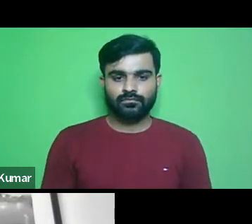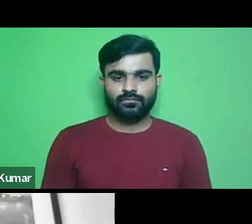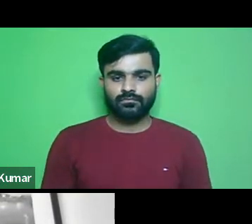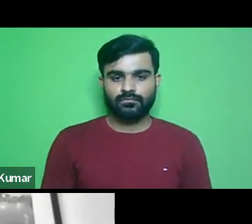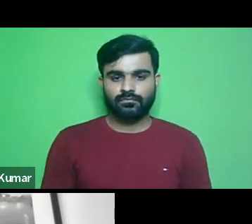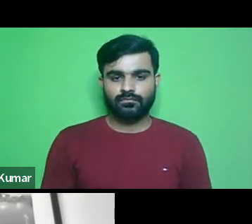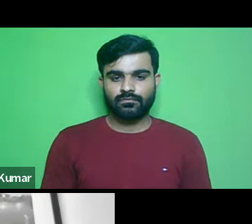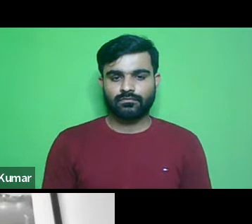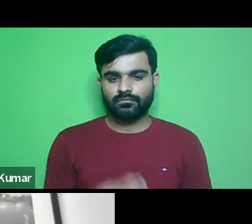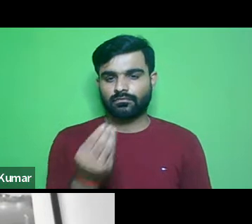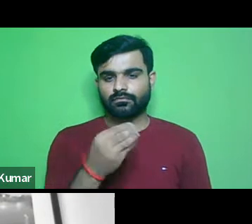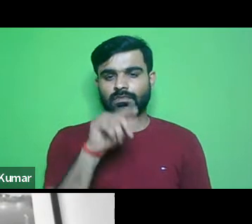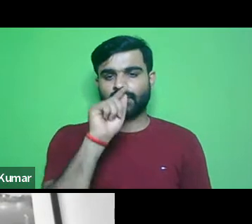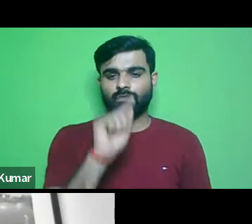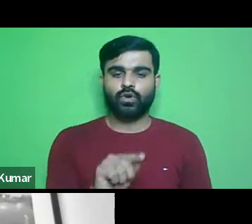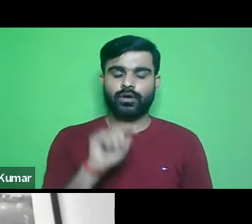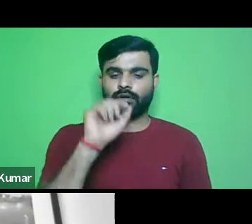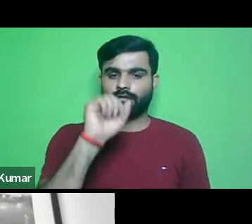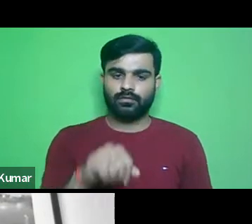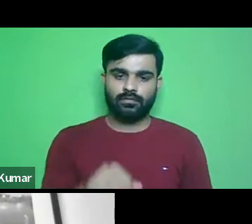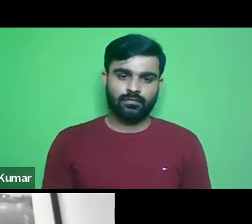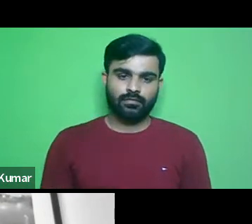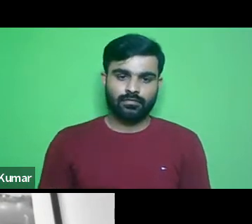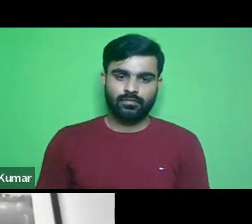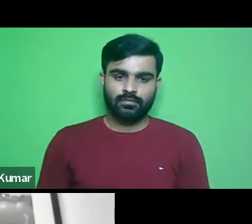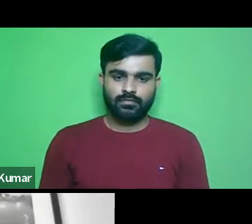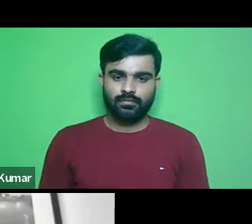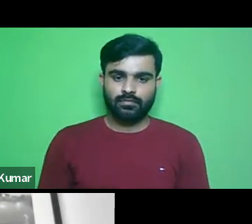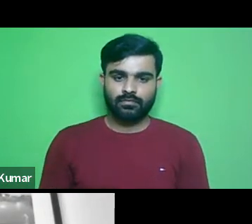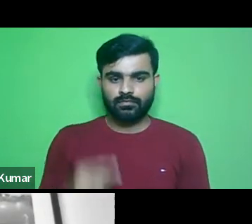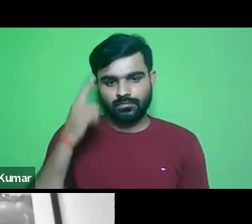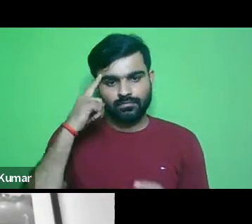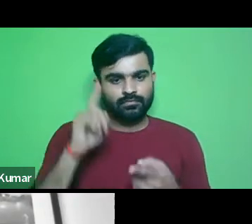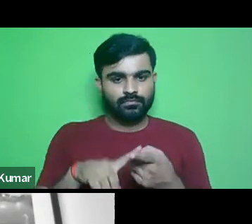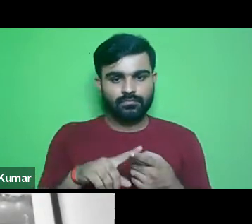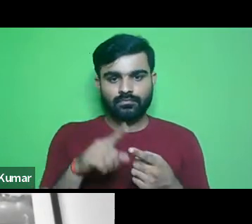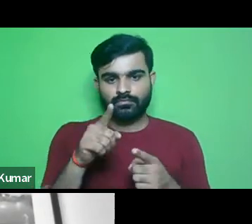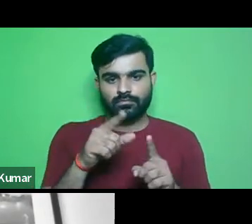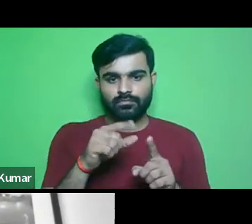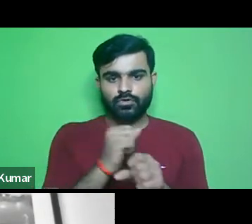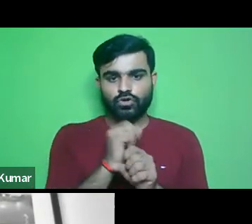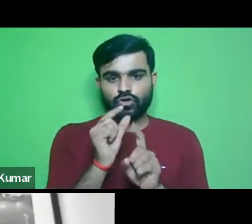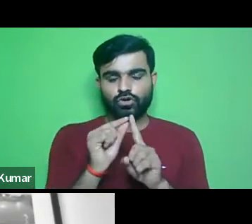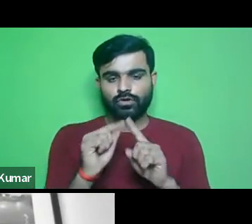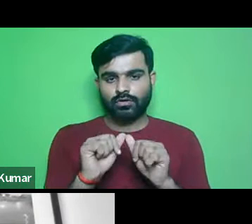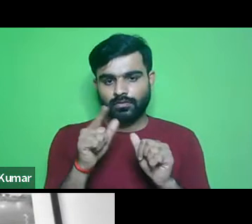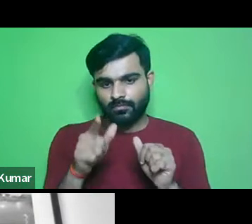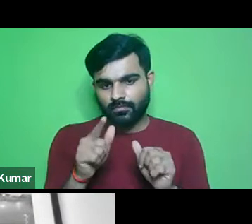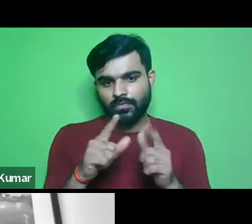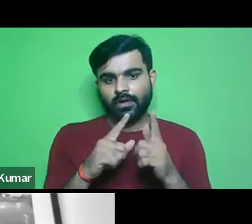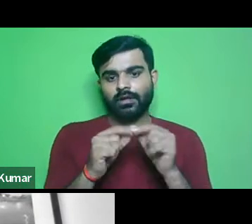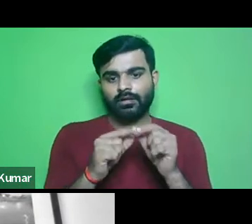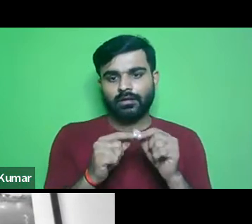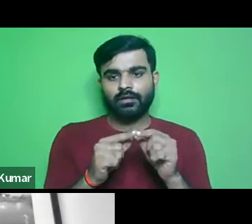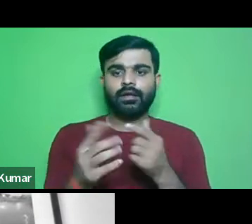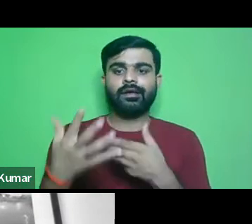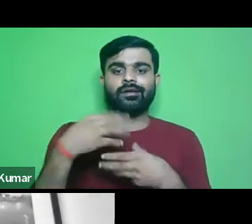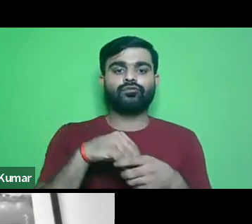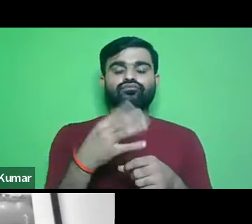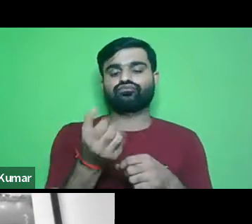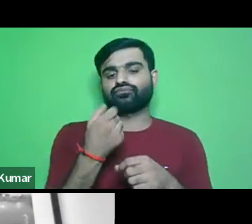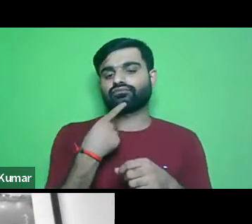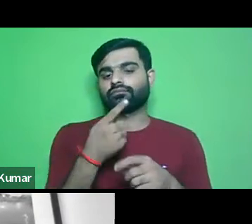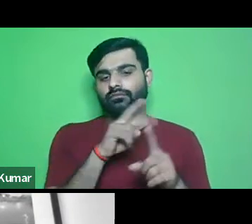Just a couple of points. One, yes, I completely agree with Dr. Gupta on the data broker aspect. I think that